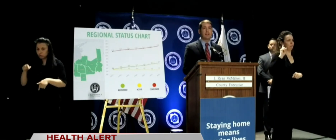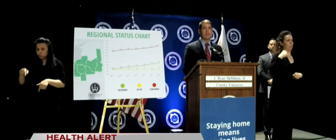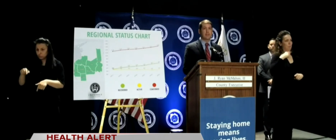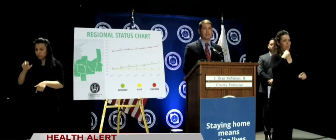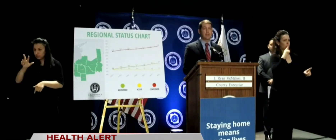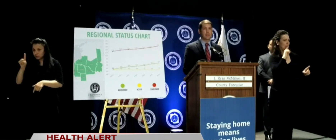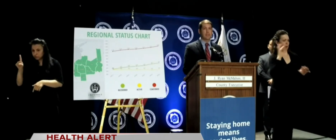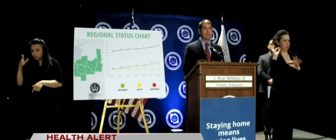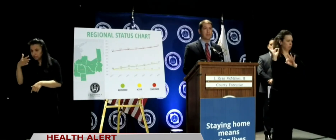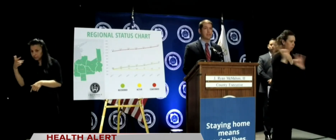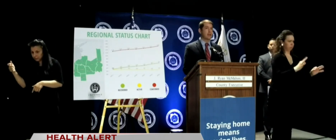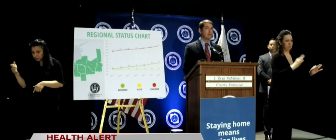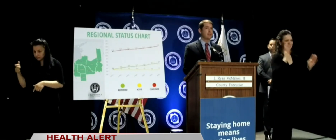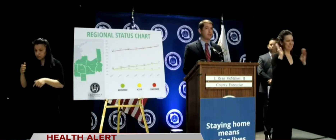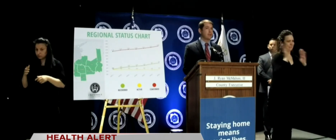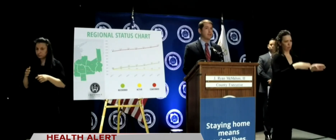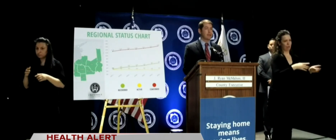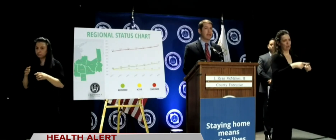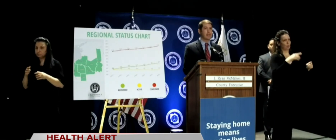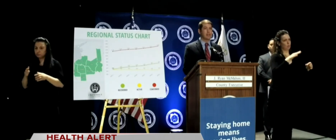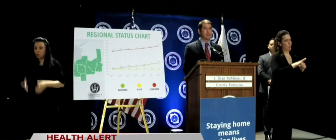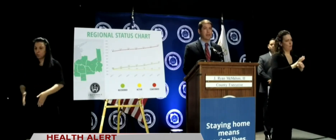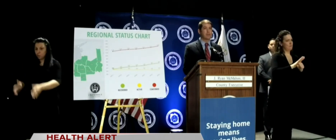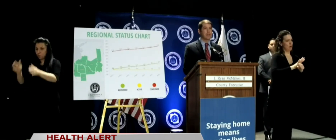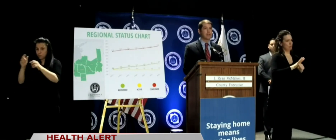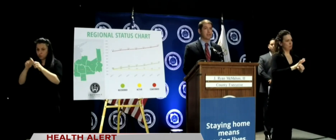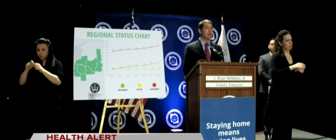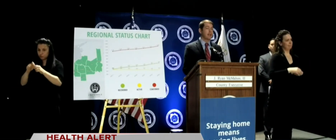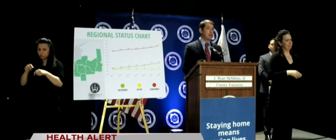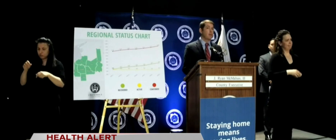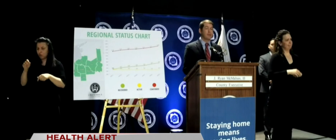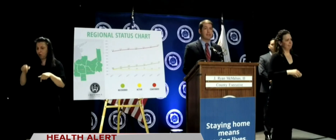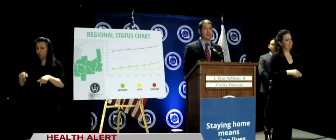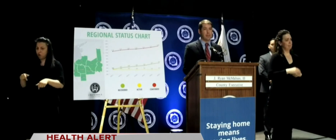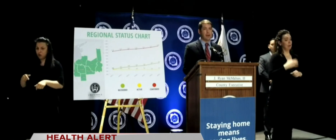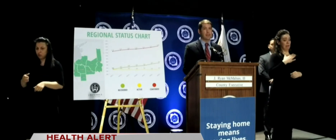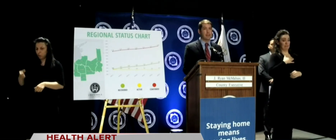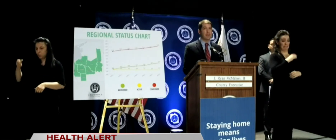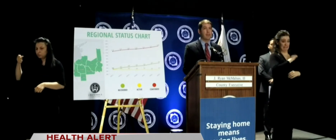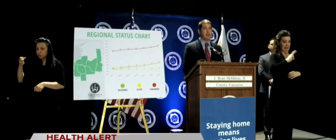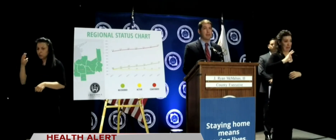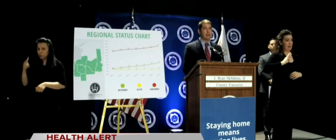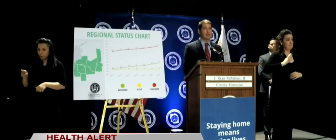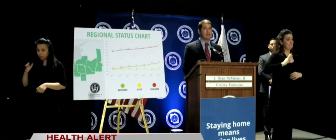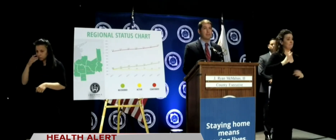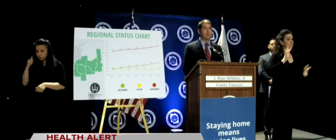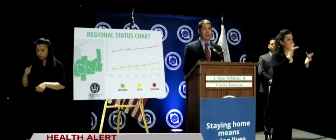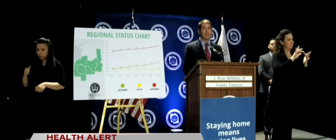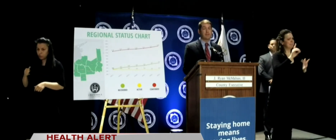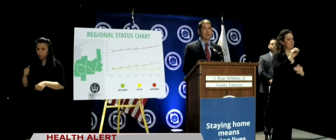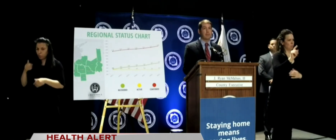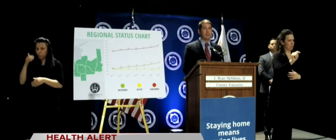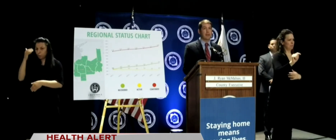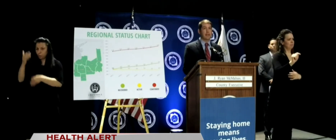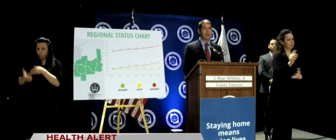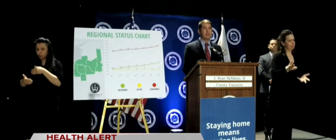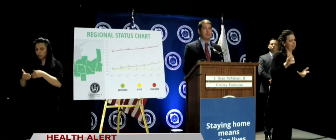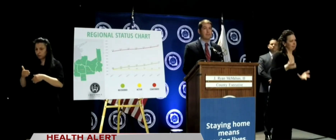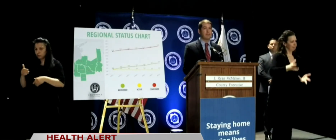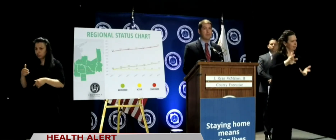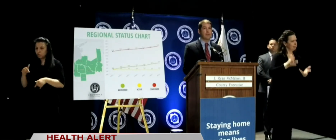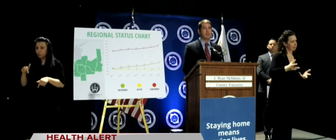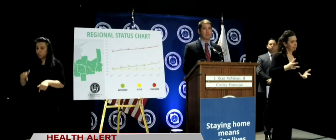my staff has recently reached out to DOT to re-engage in those conversations and to hopefully tee that project up to benefit from